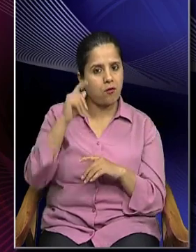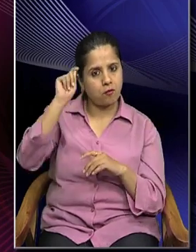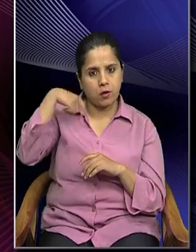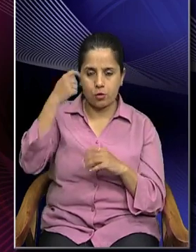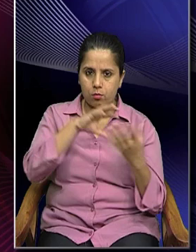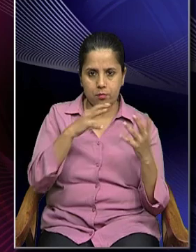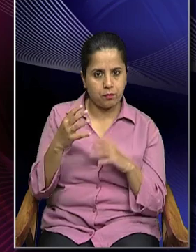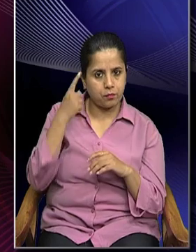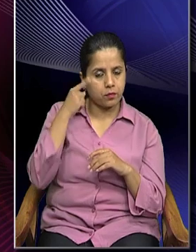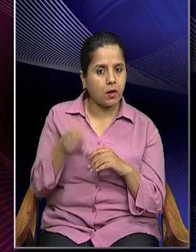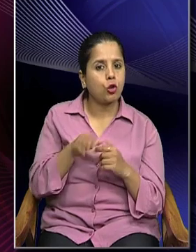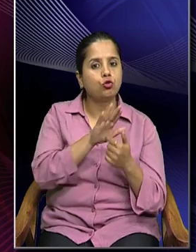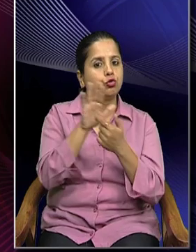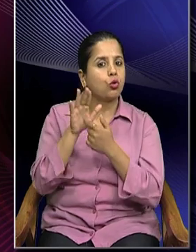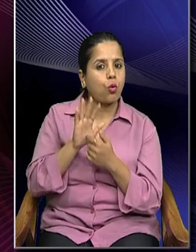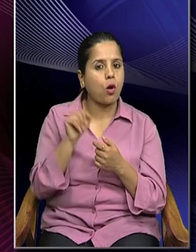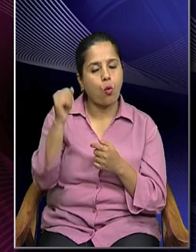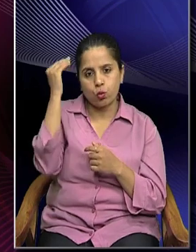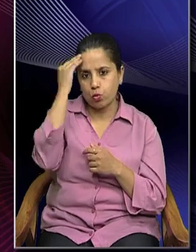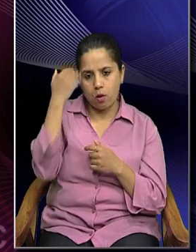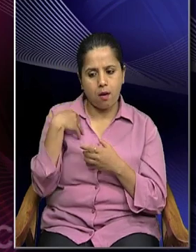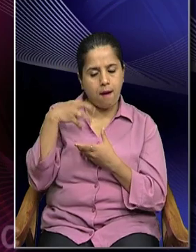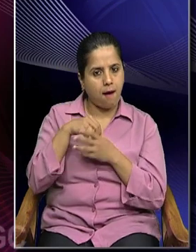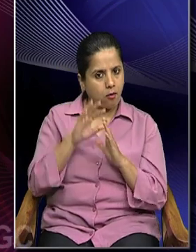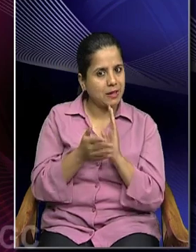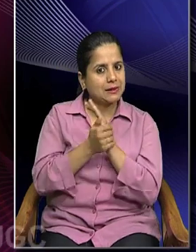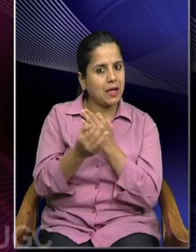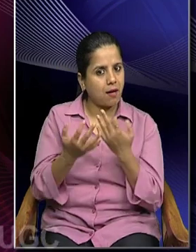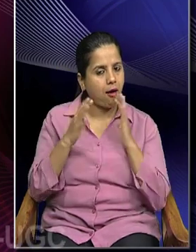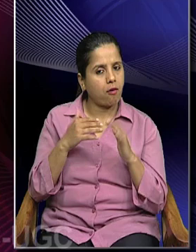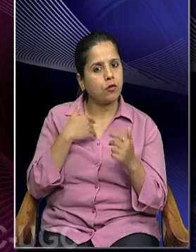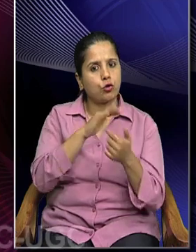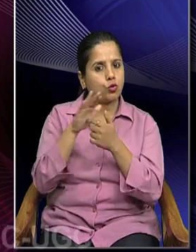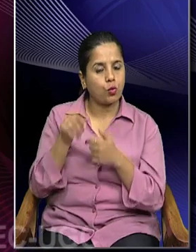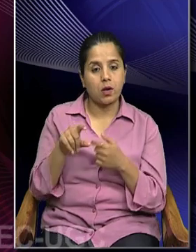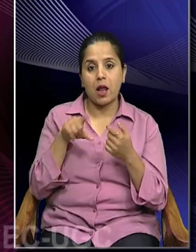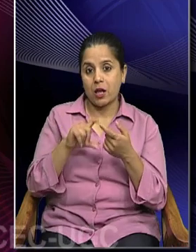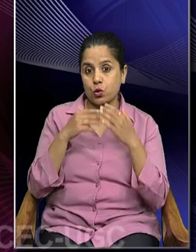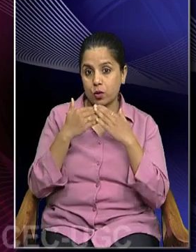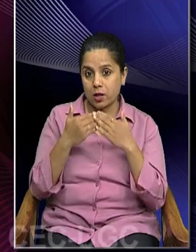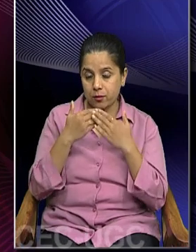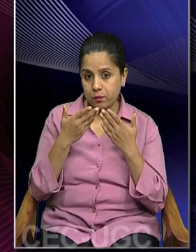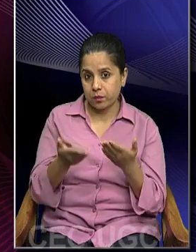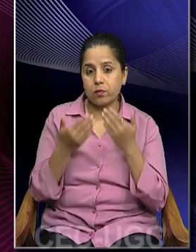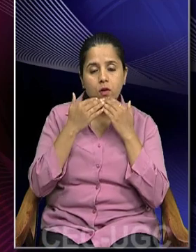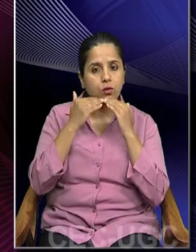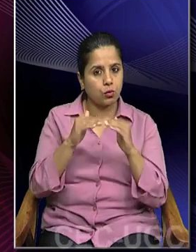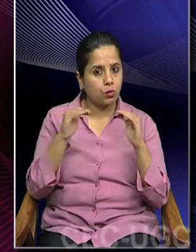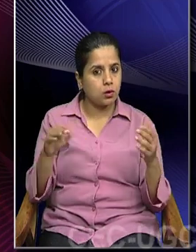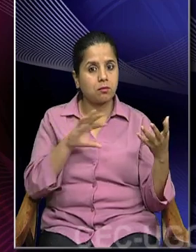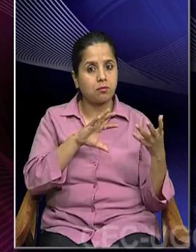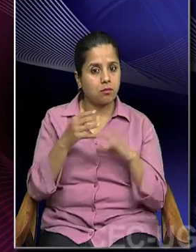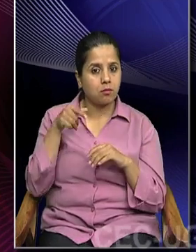videos to demonstrate their knowledge or the skills. The education, the students